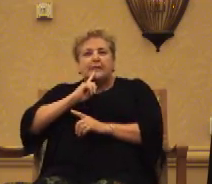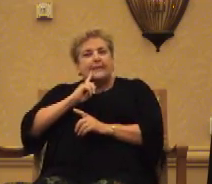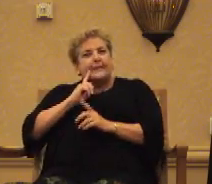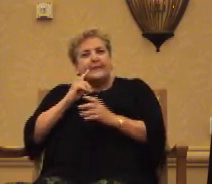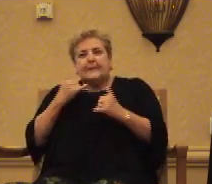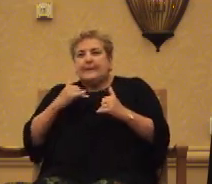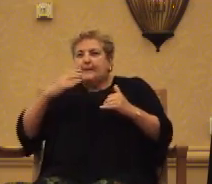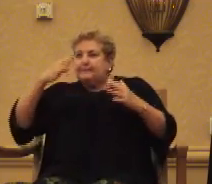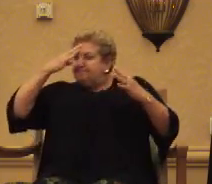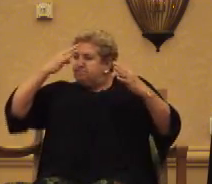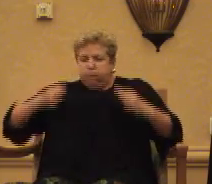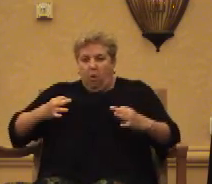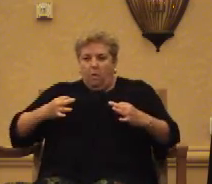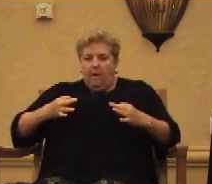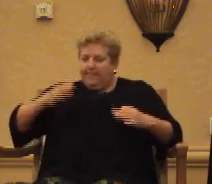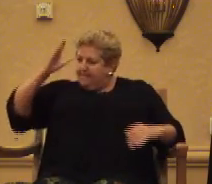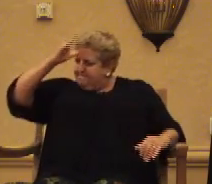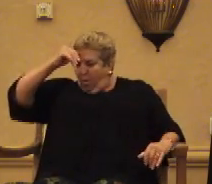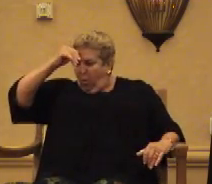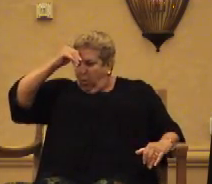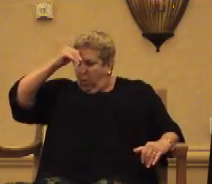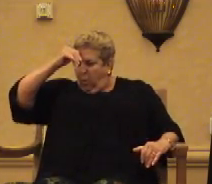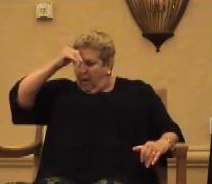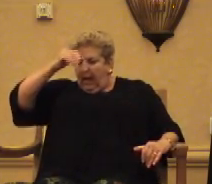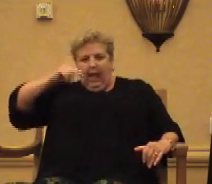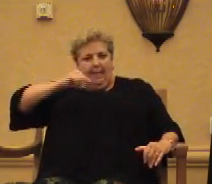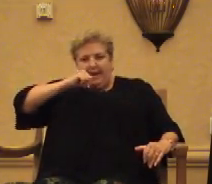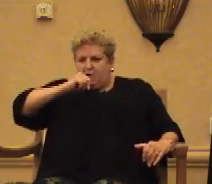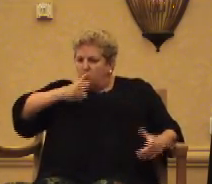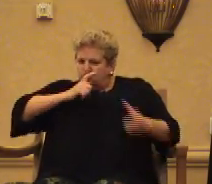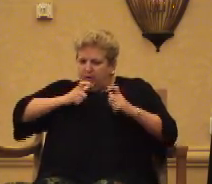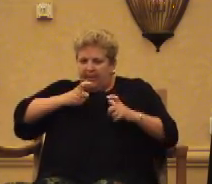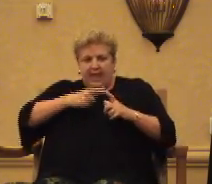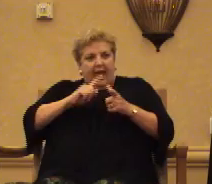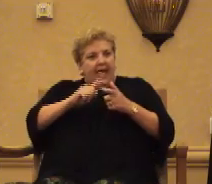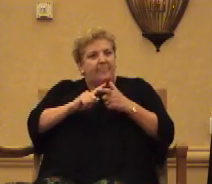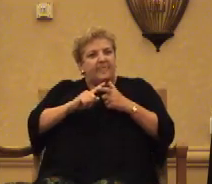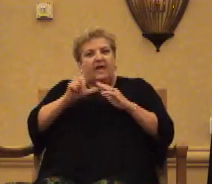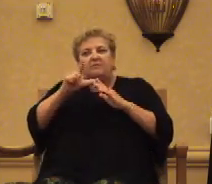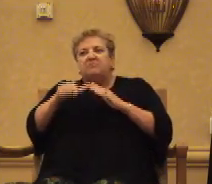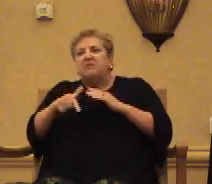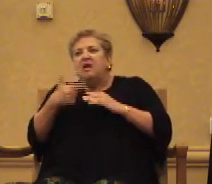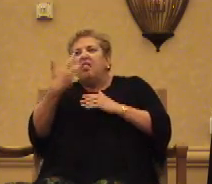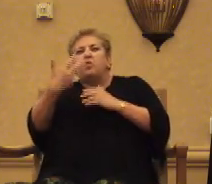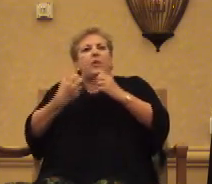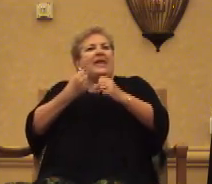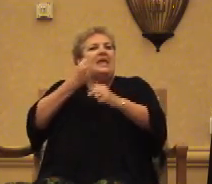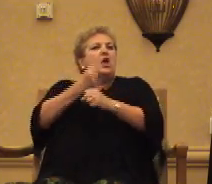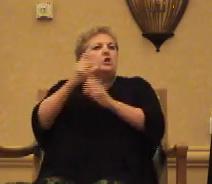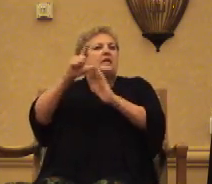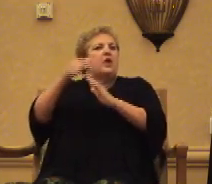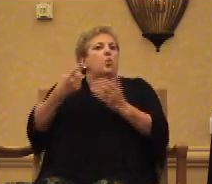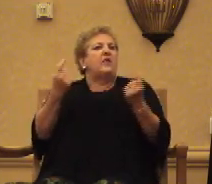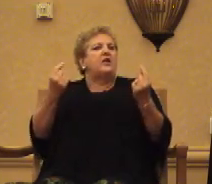to drinking. And then in 3 years sober, guys like me blow our brains out, because where are you going to go? Where are you going to